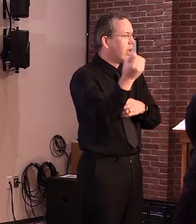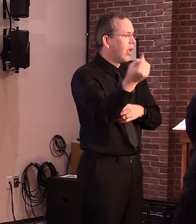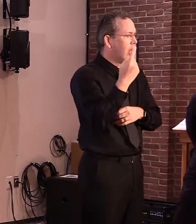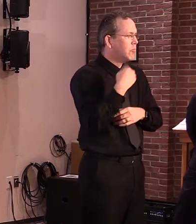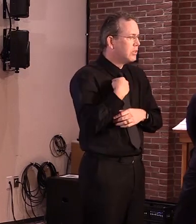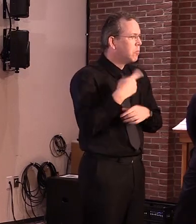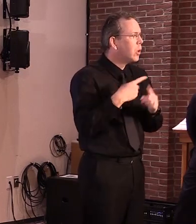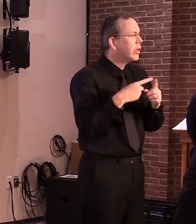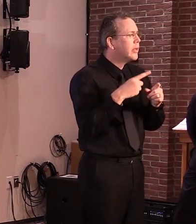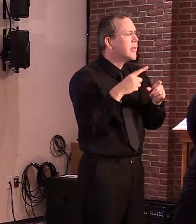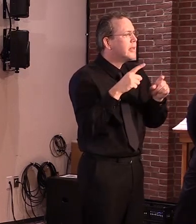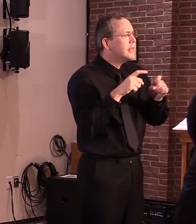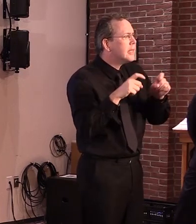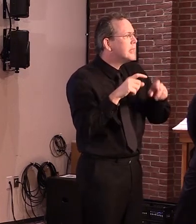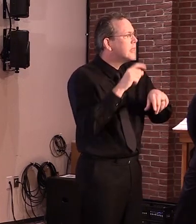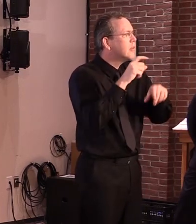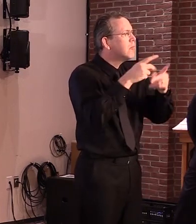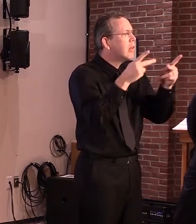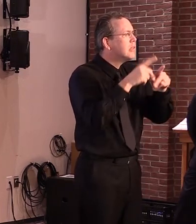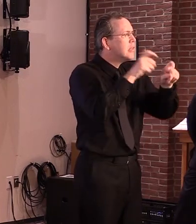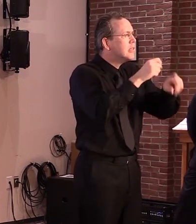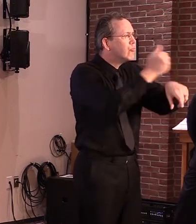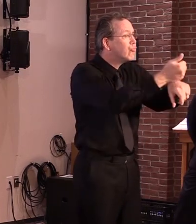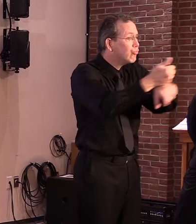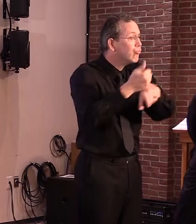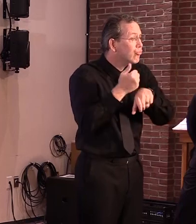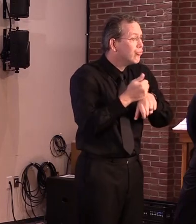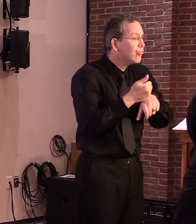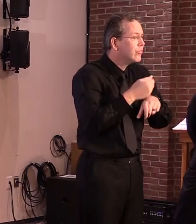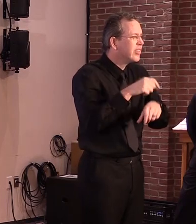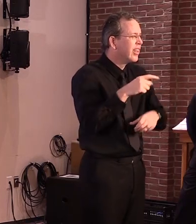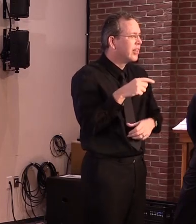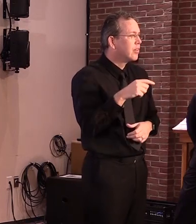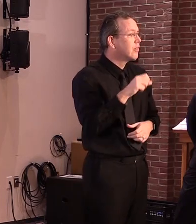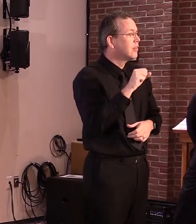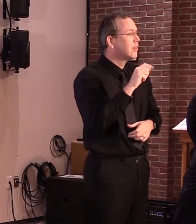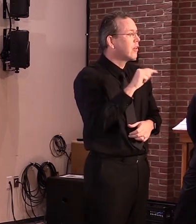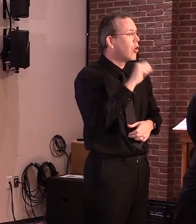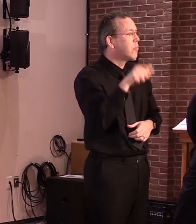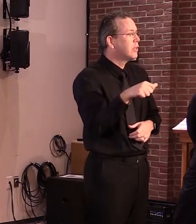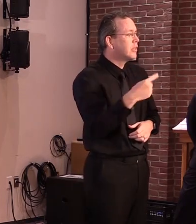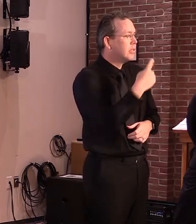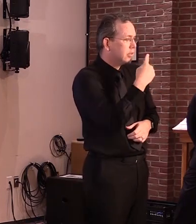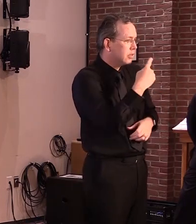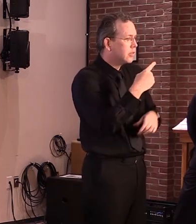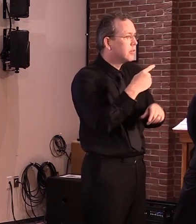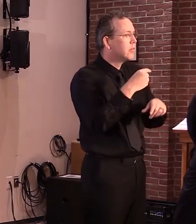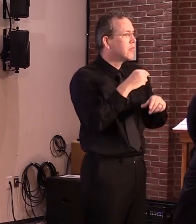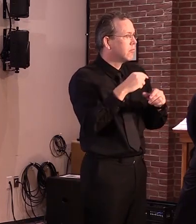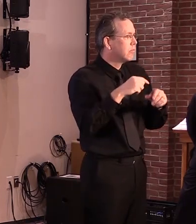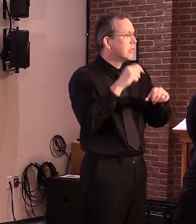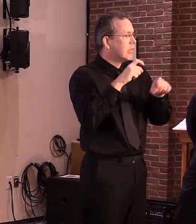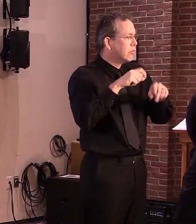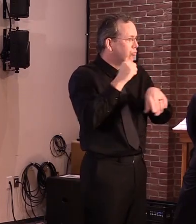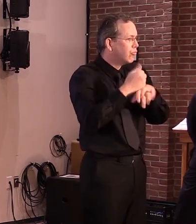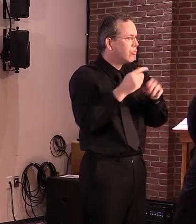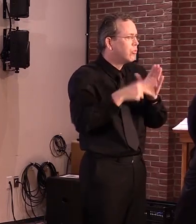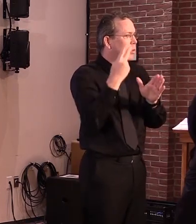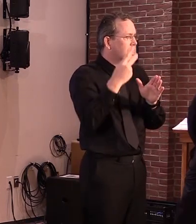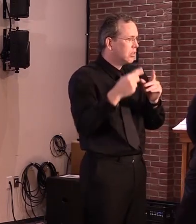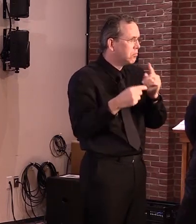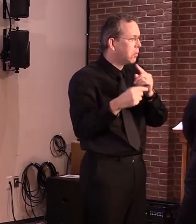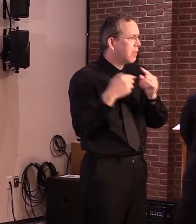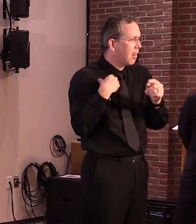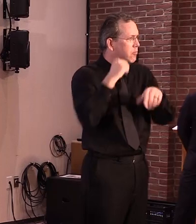week or so. And I believe St. Albans is on the list a couple of times over the next week or two. So that will